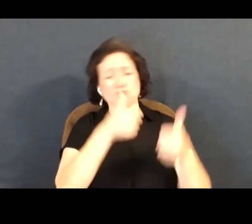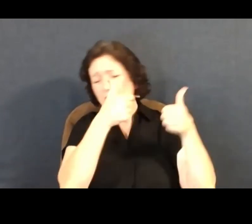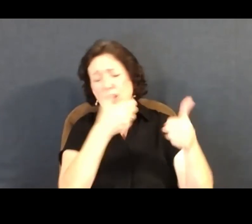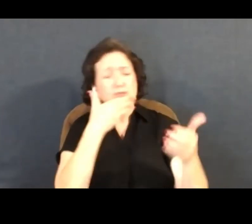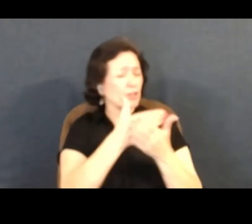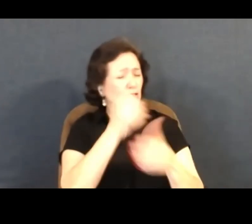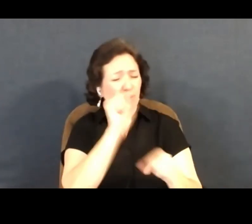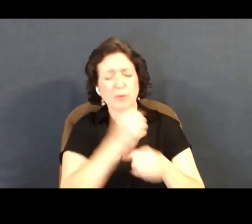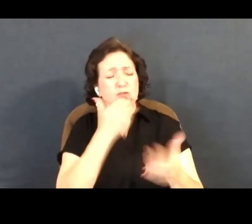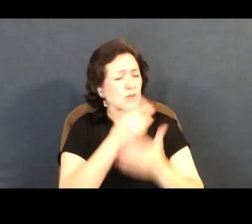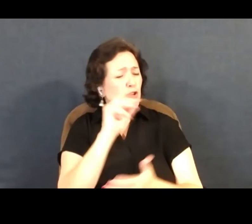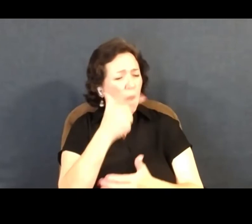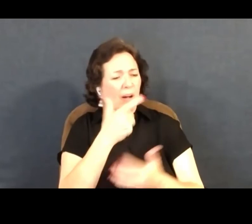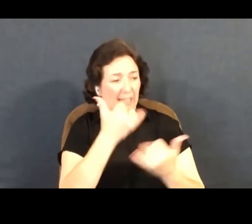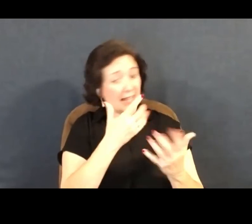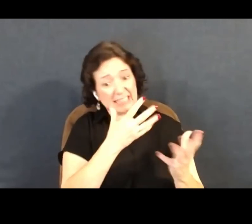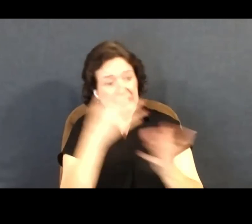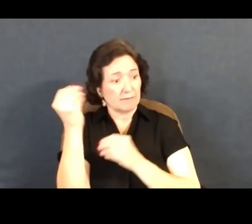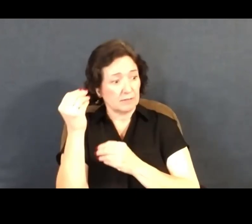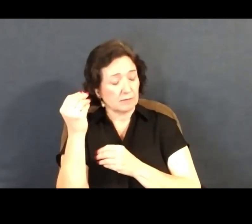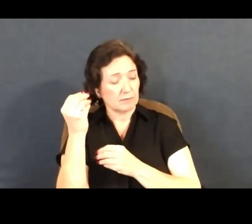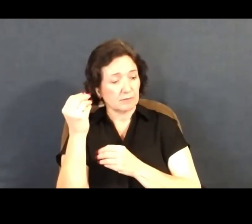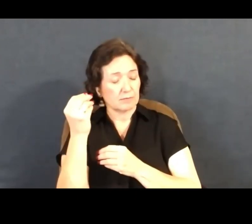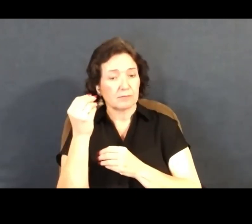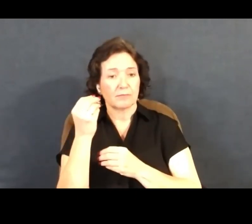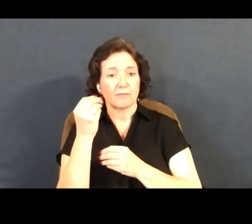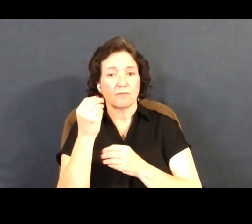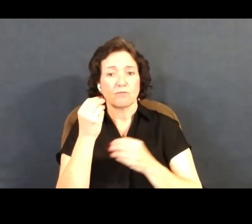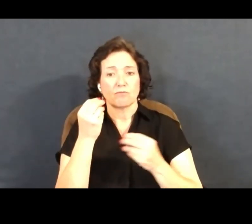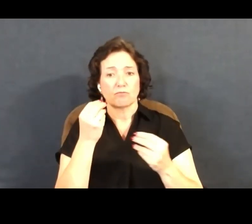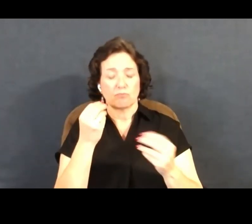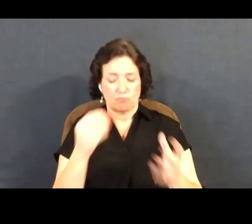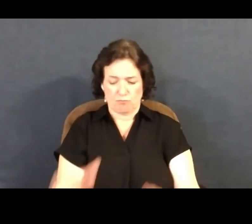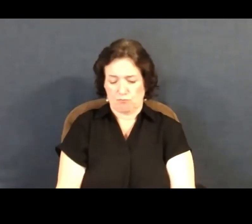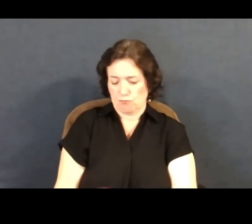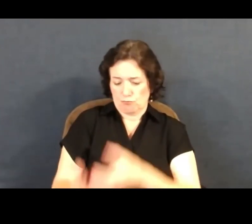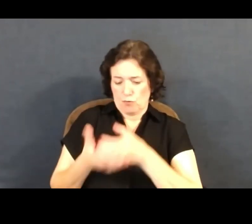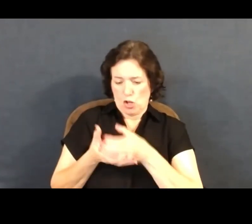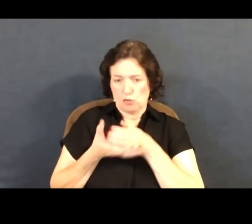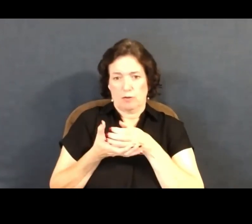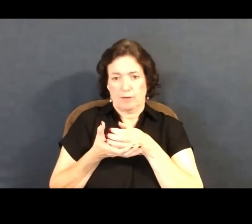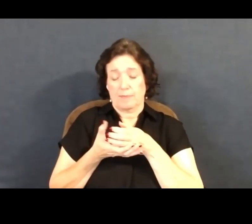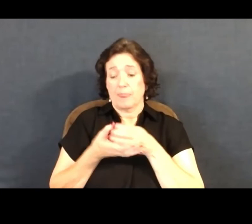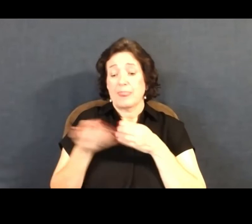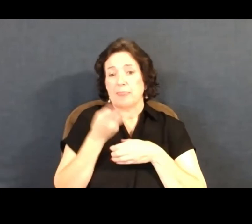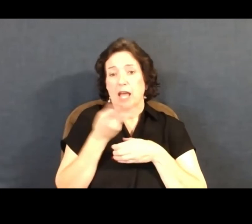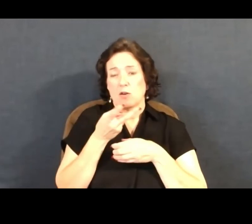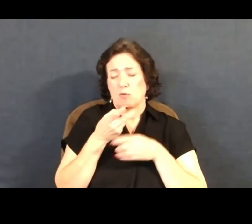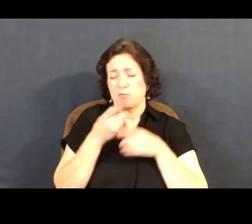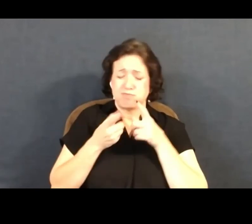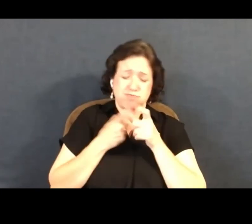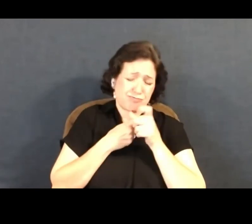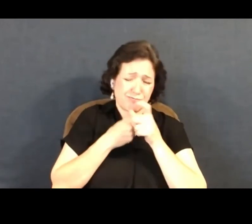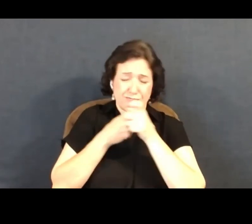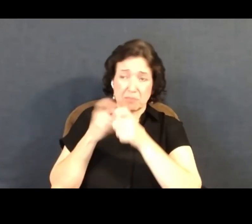Chewie. Good dog. Good dog. Let's get out of here, Chewie. He gives up that jar from Chewie, and Chewie and Ike run up the lane between the